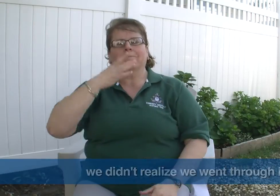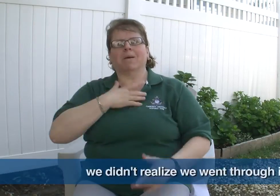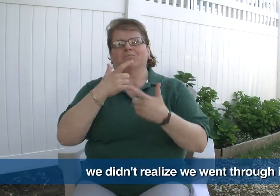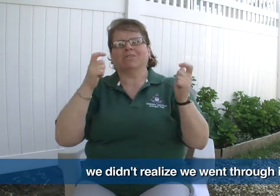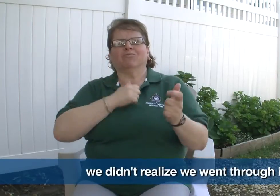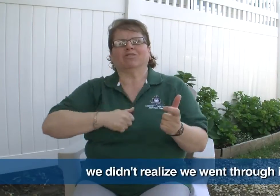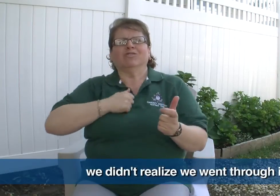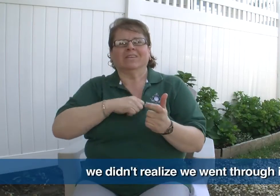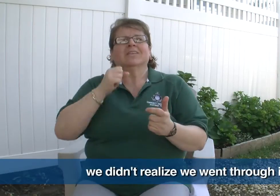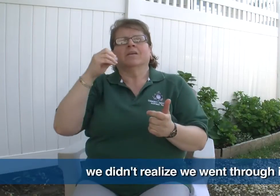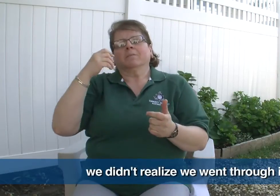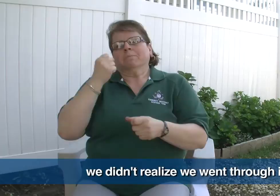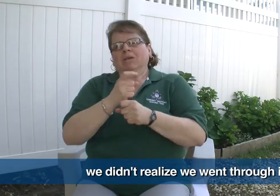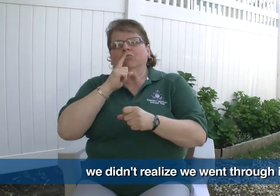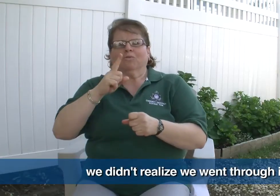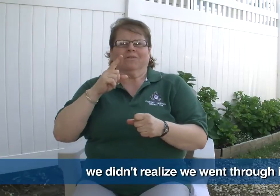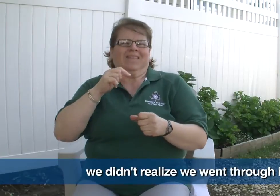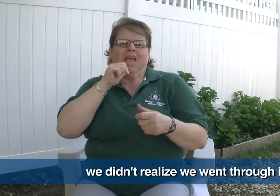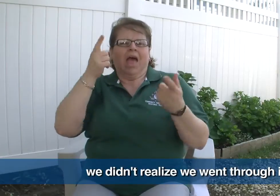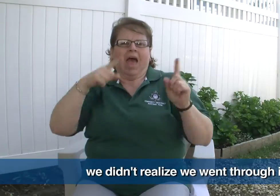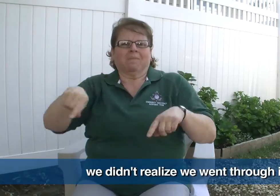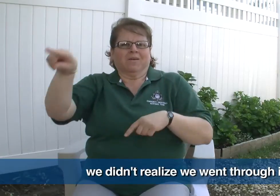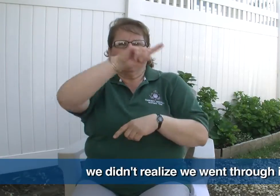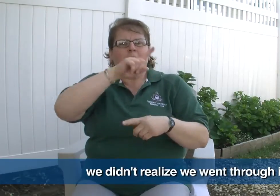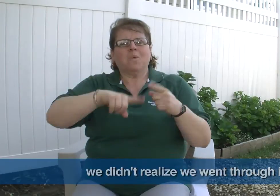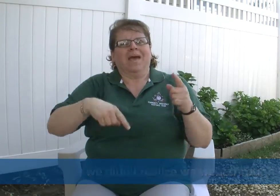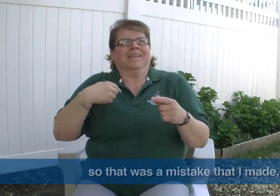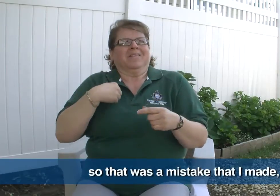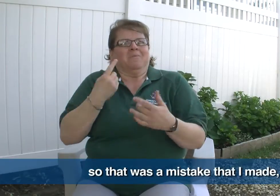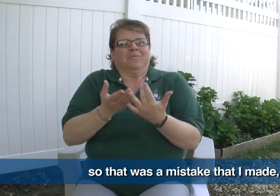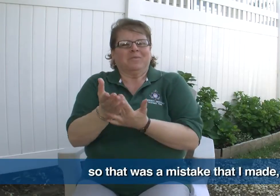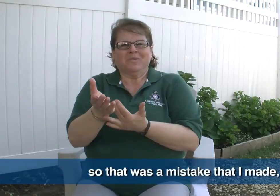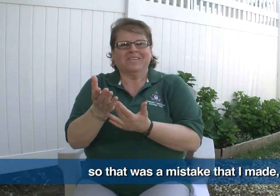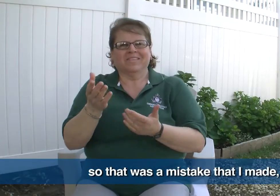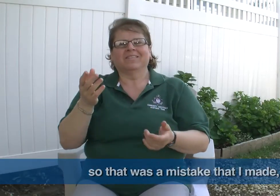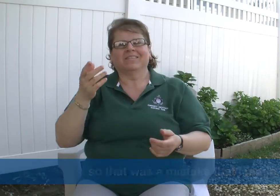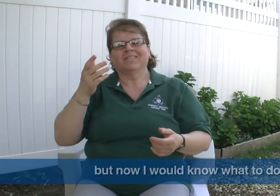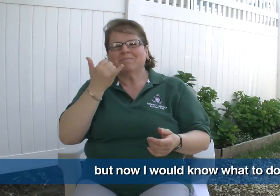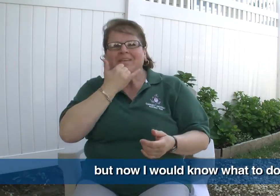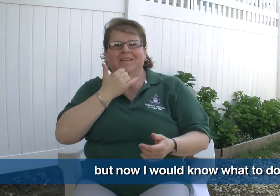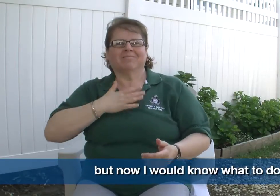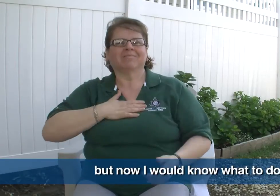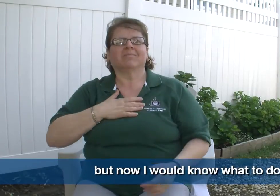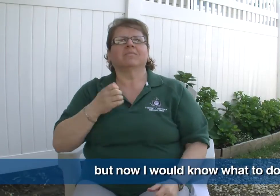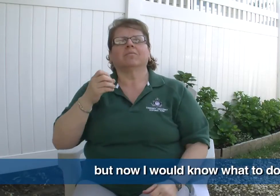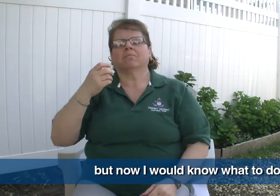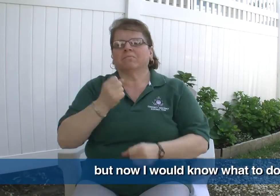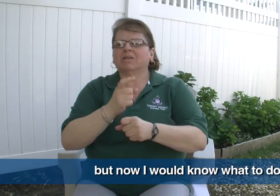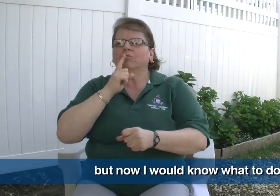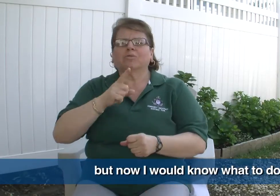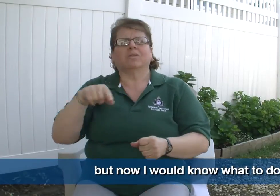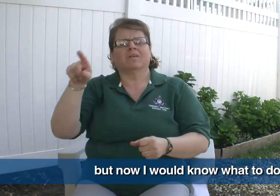didn't realize we went through it. So that was the mistake that I made, but now I would know what to